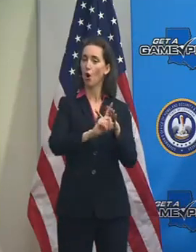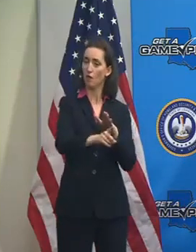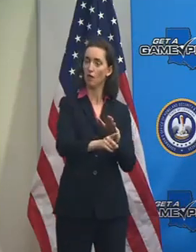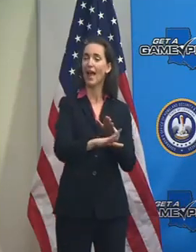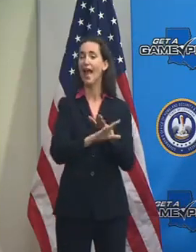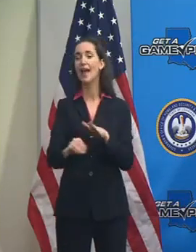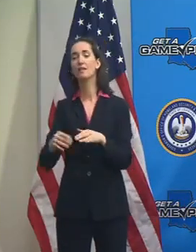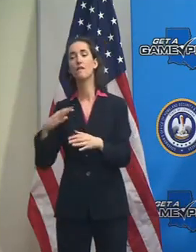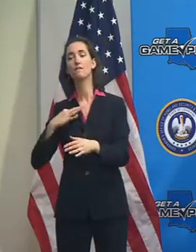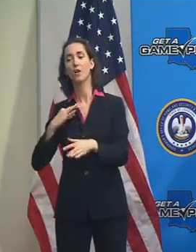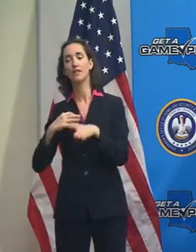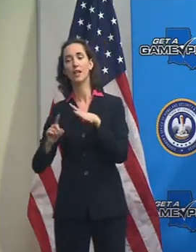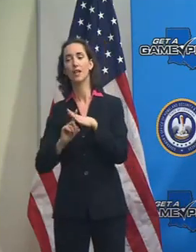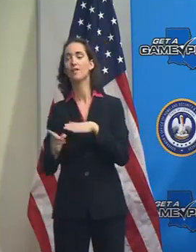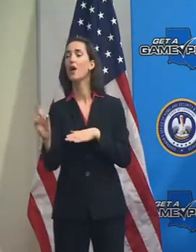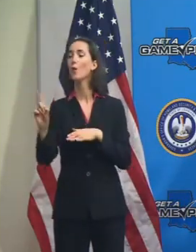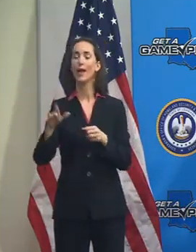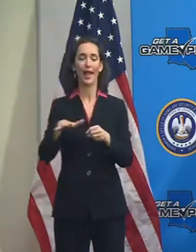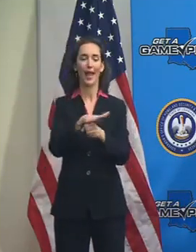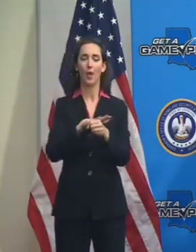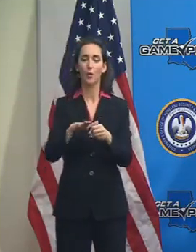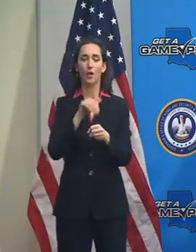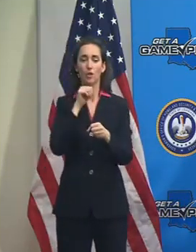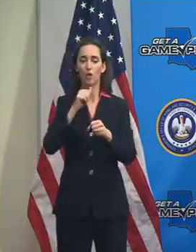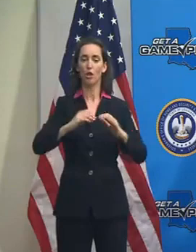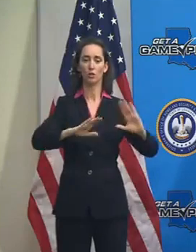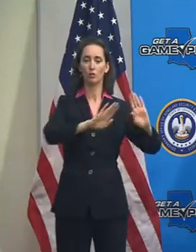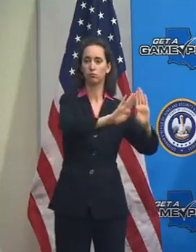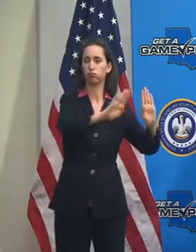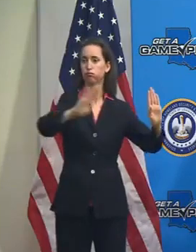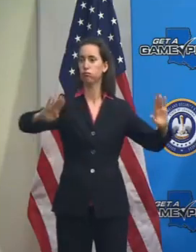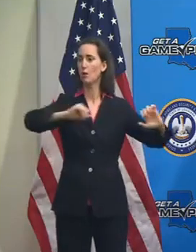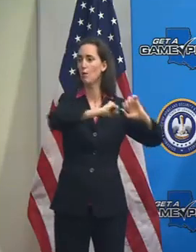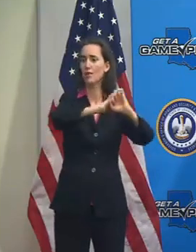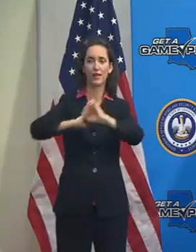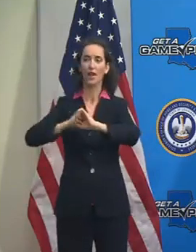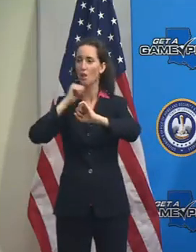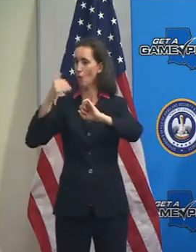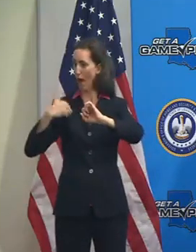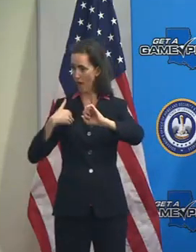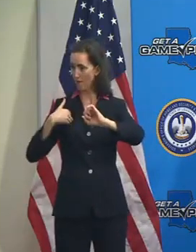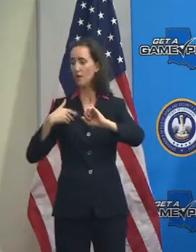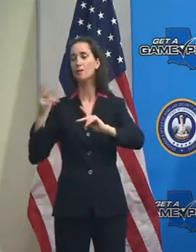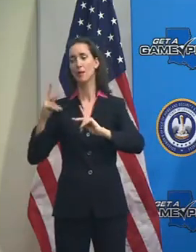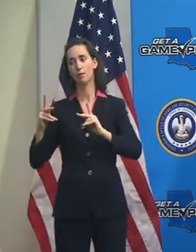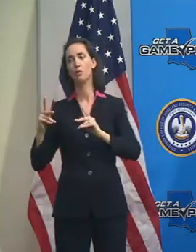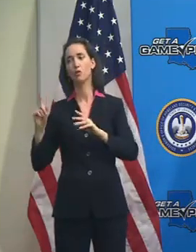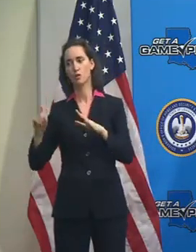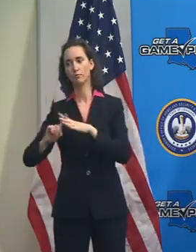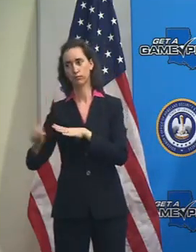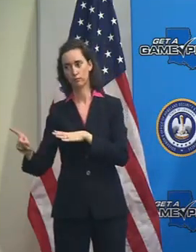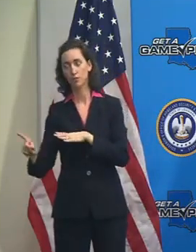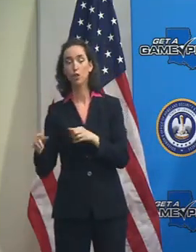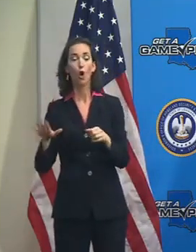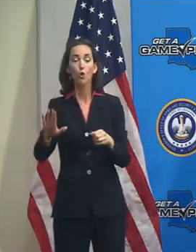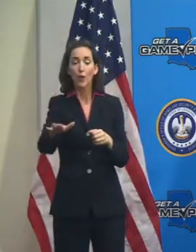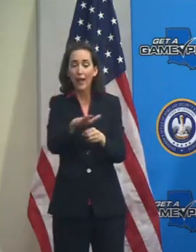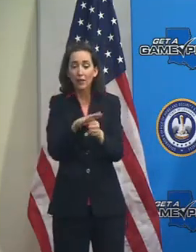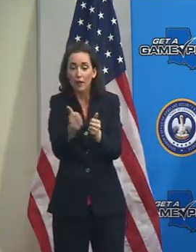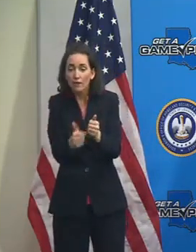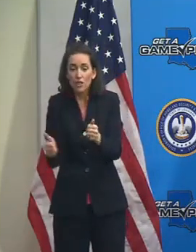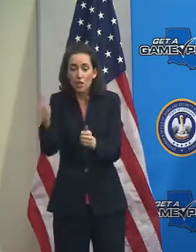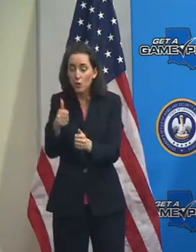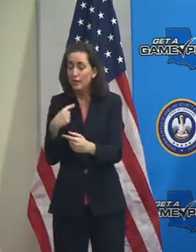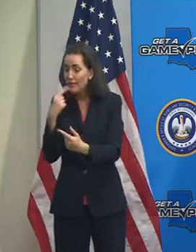voluntary, outside protected areas. And people need to be heeding the advice of local officials